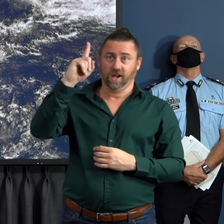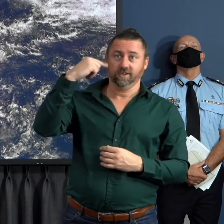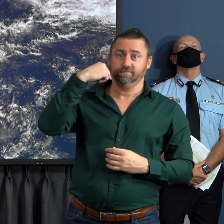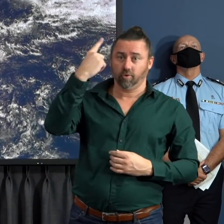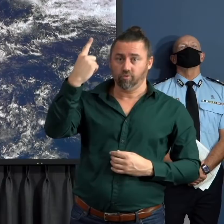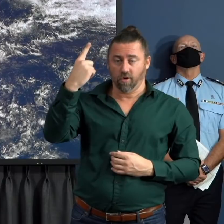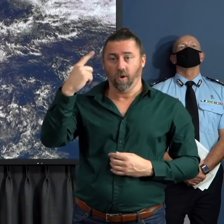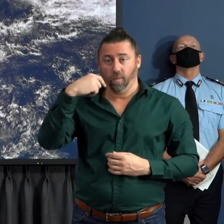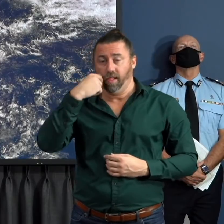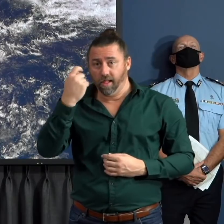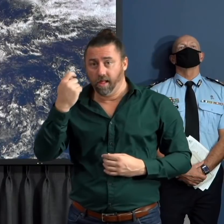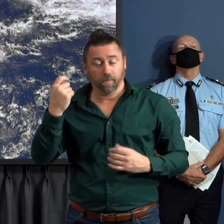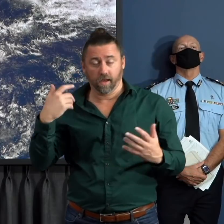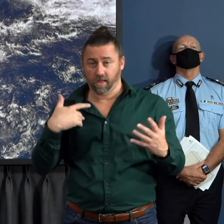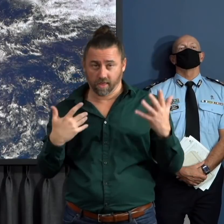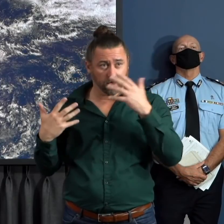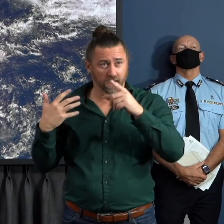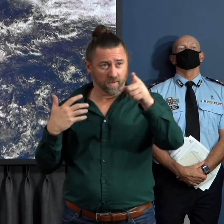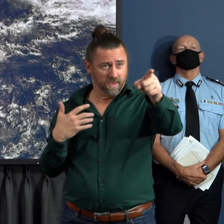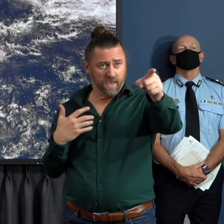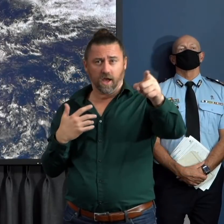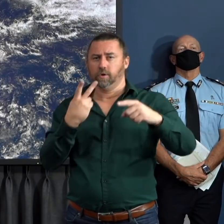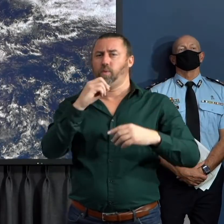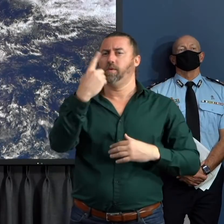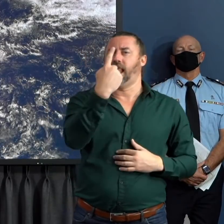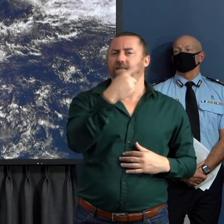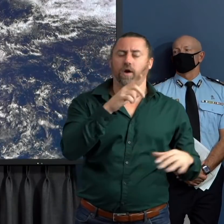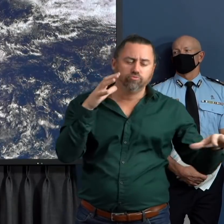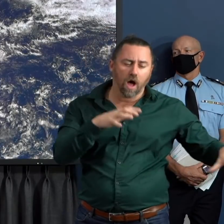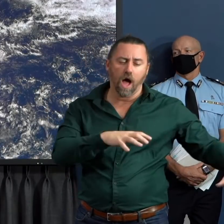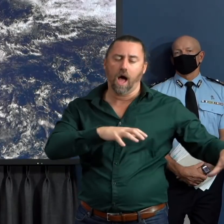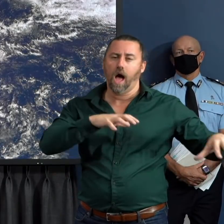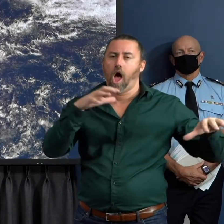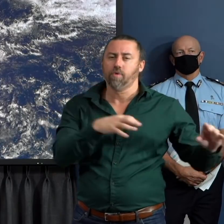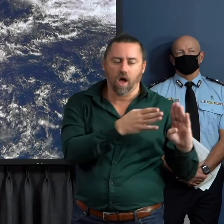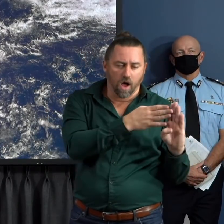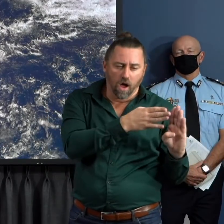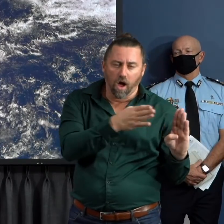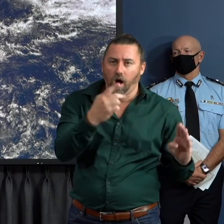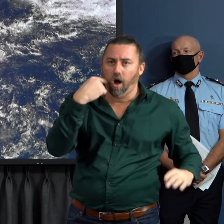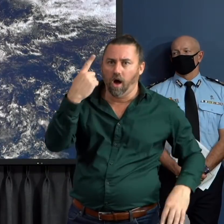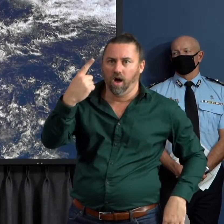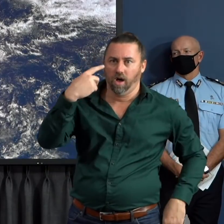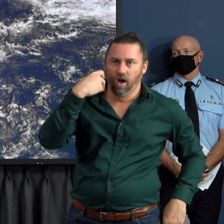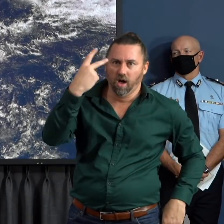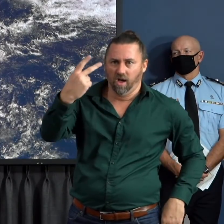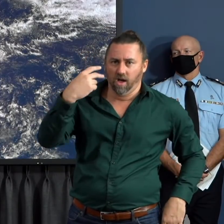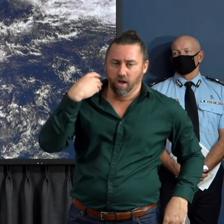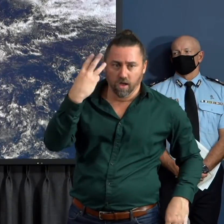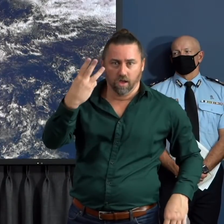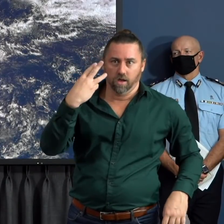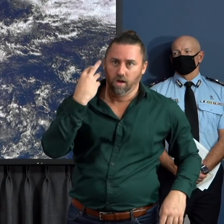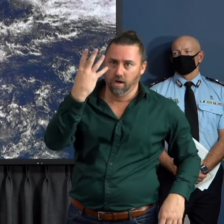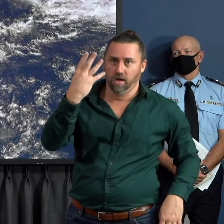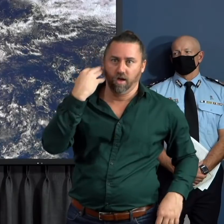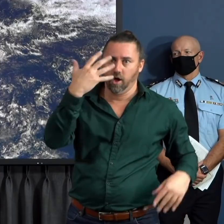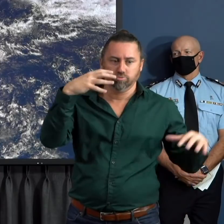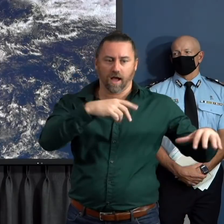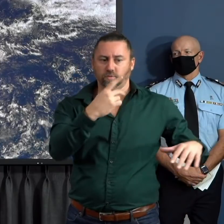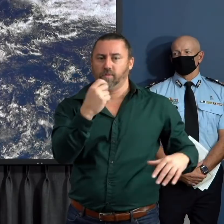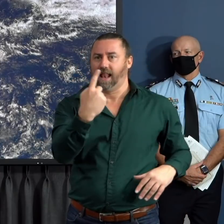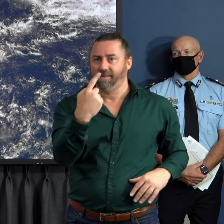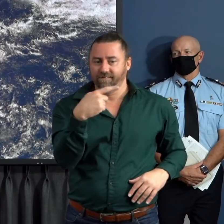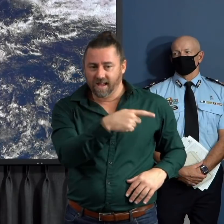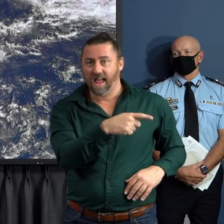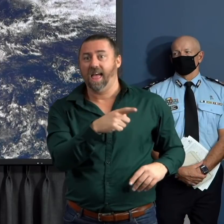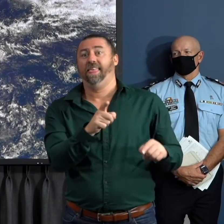completely unforeseen that it We would had a lot stay more here rain so in long. 2011, didn't we, in the lead Over a long period of time where there was a lot of saturation, plus unfortunately we had